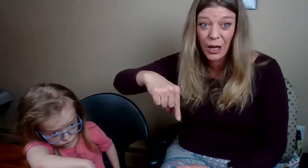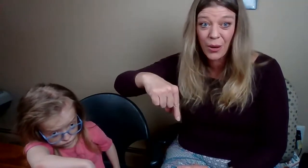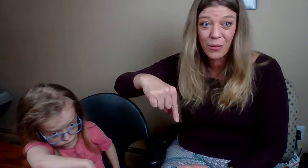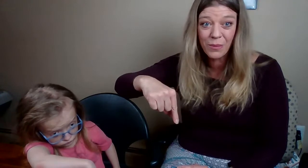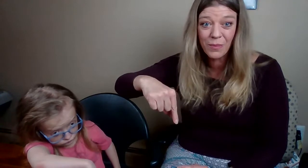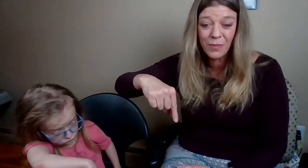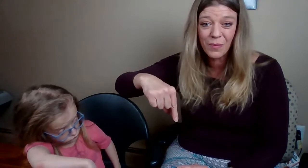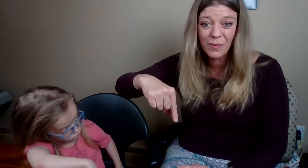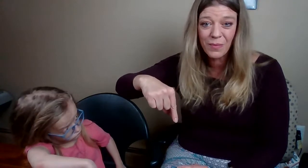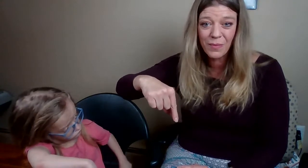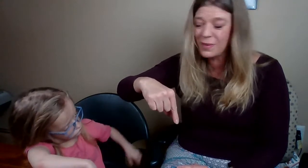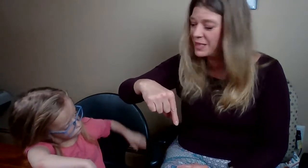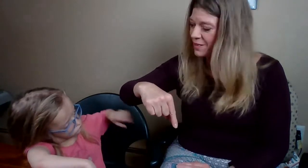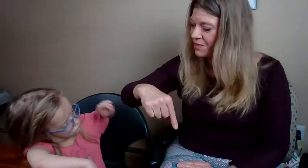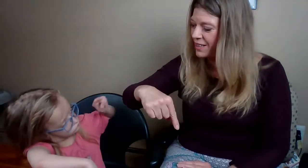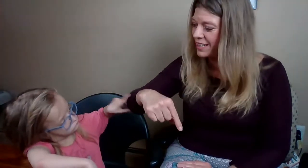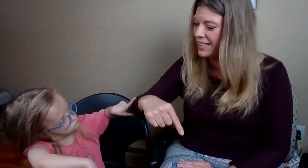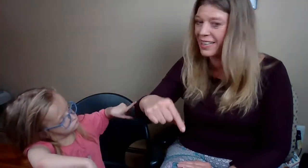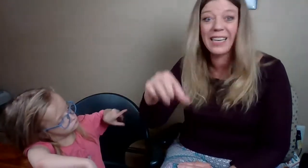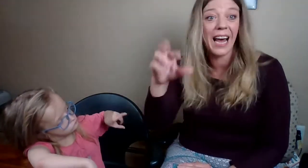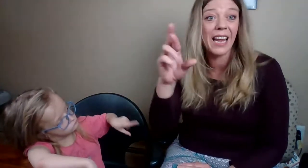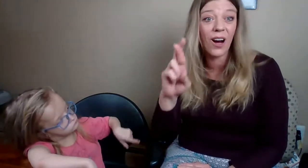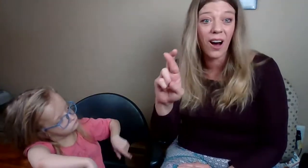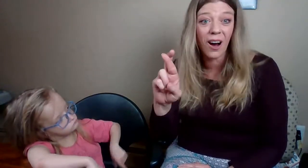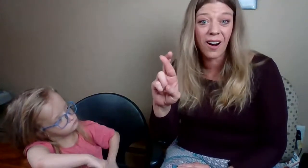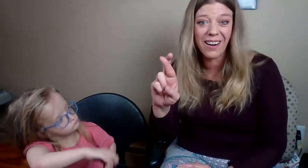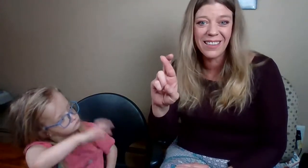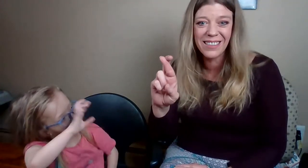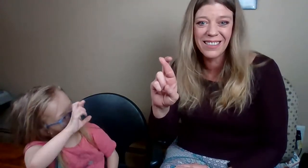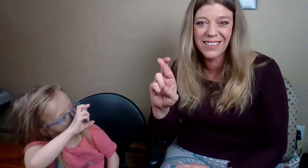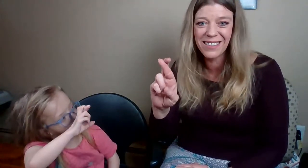Q. Very good. And R.